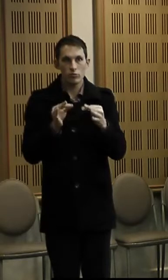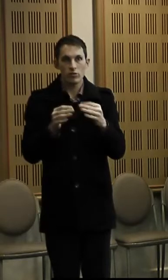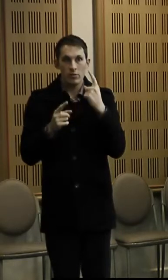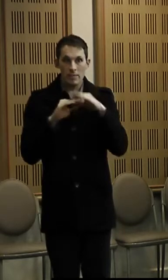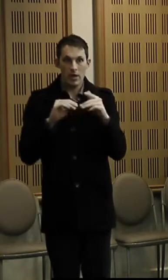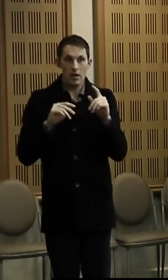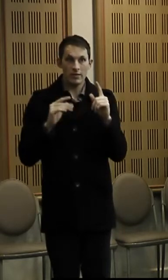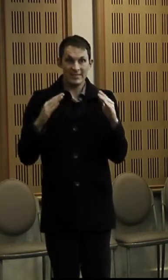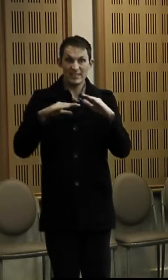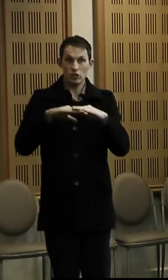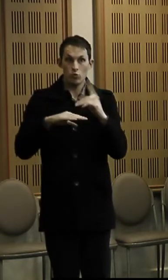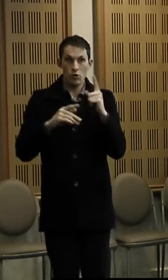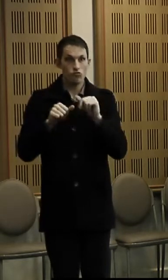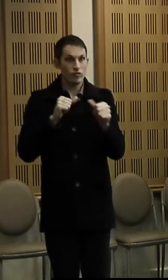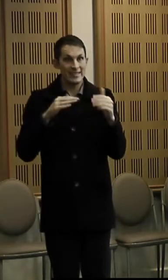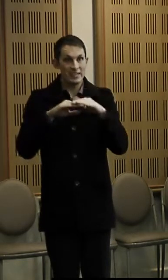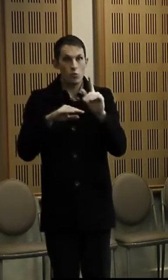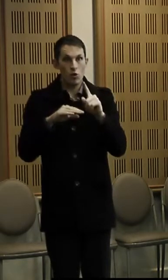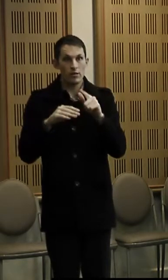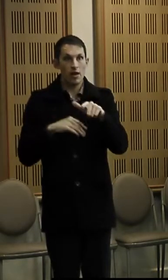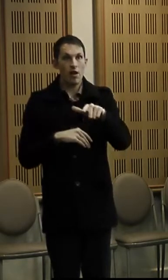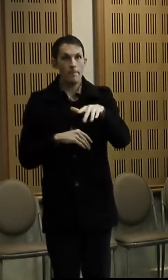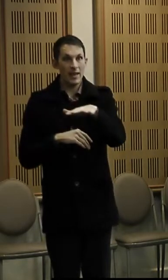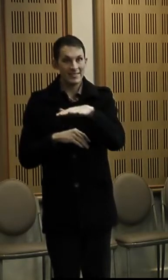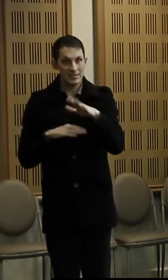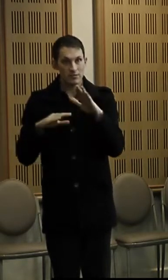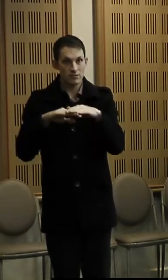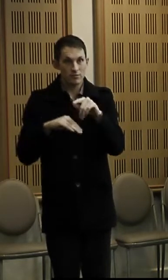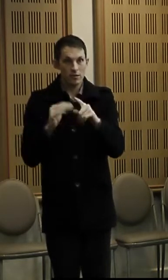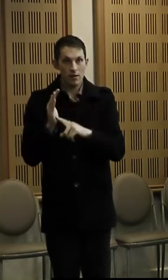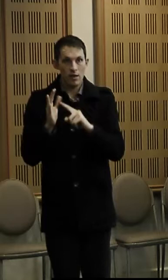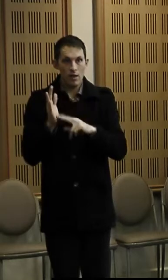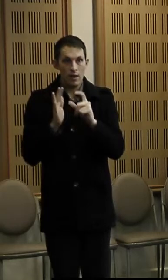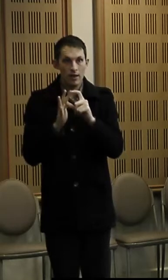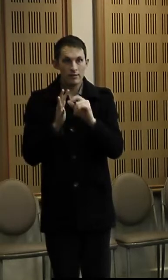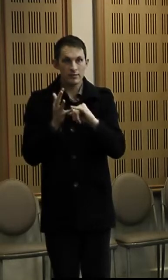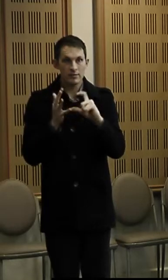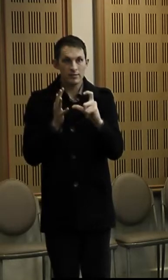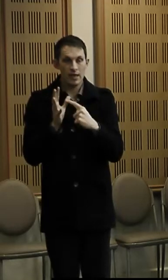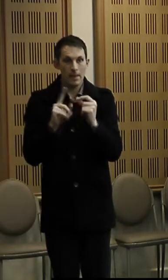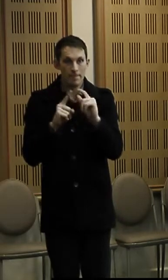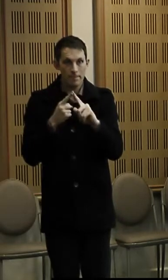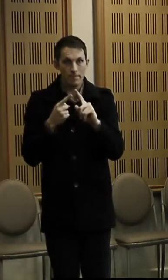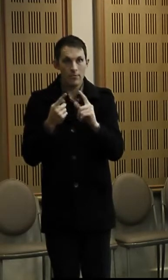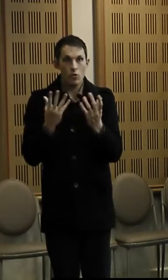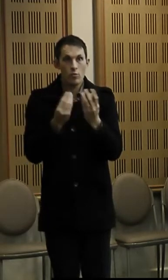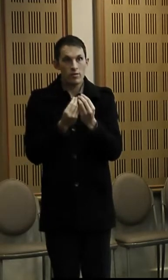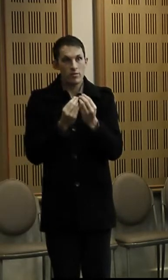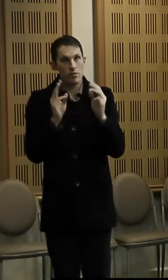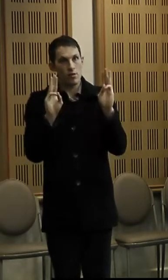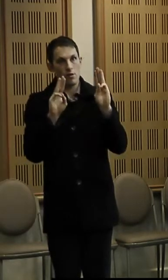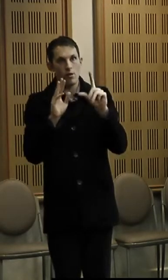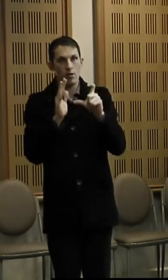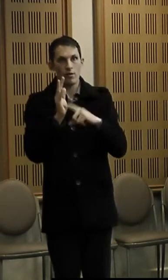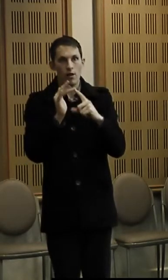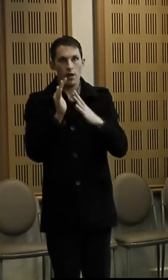great intersections is place, is landscape, is climate, and